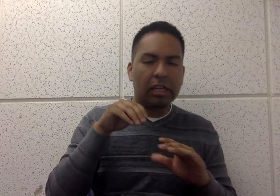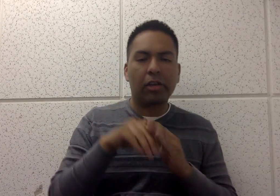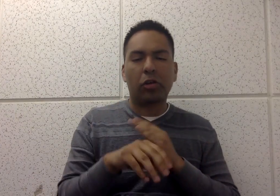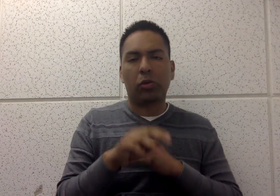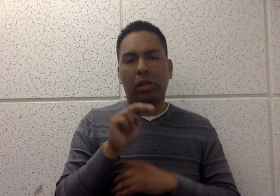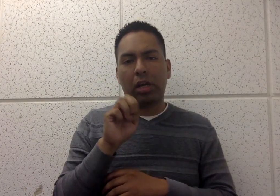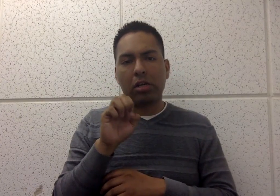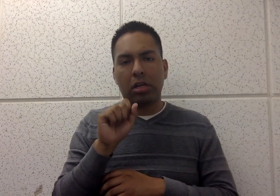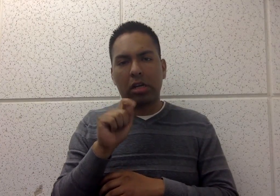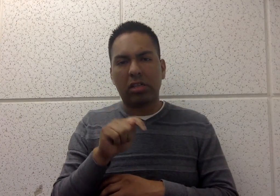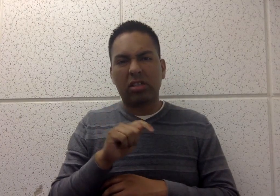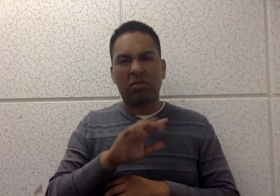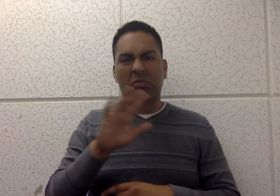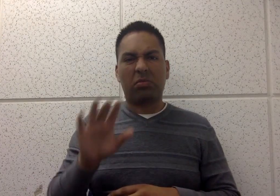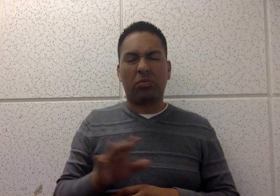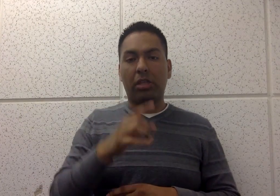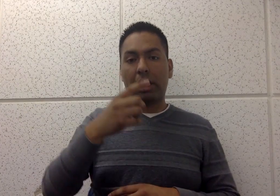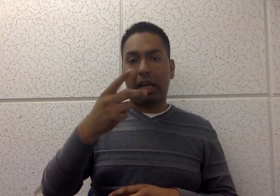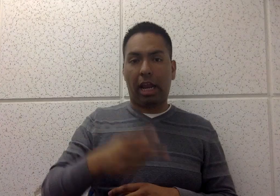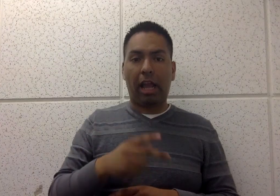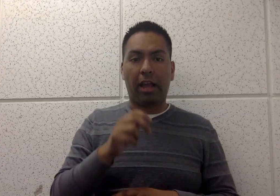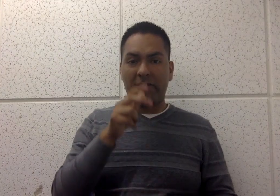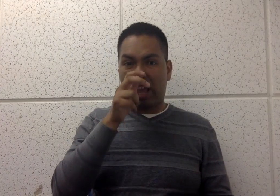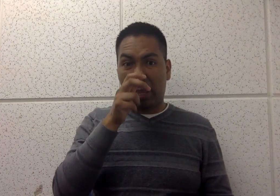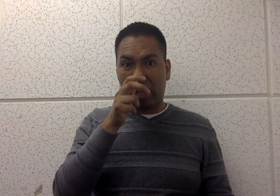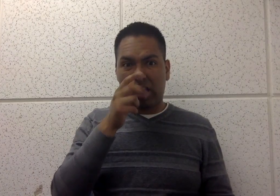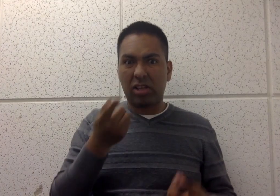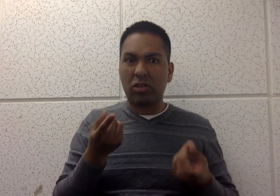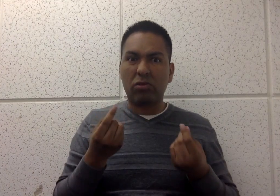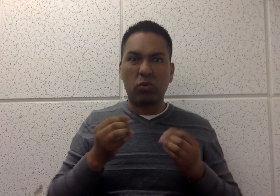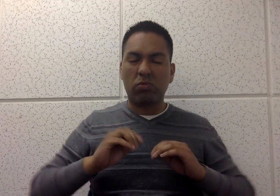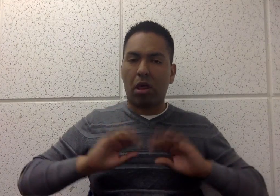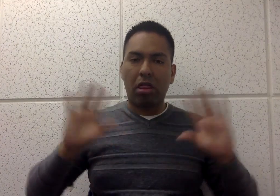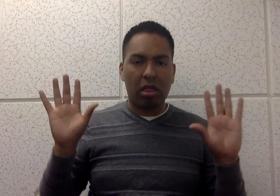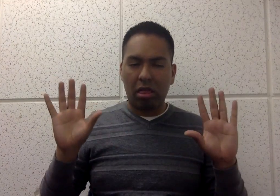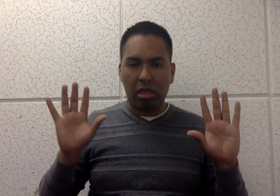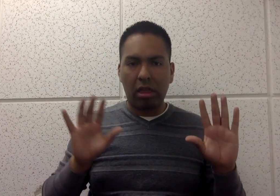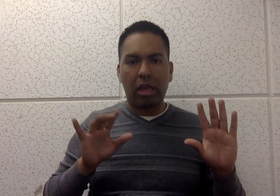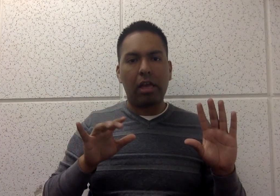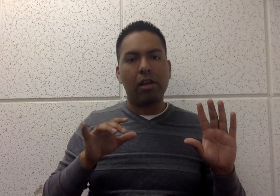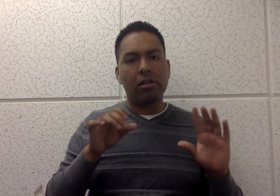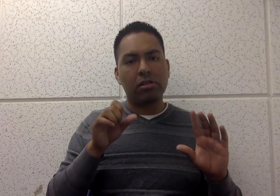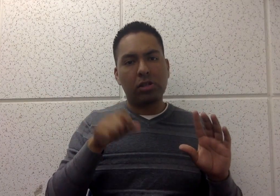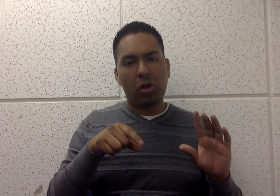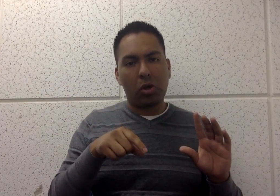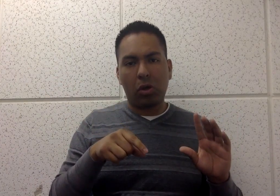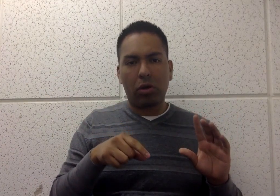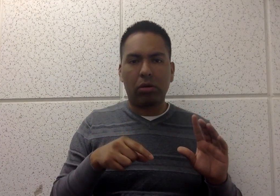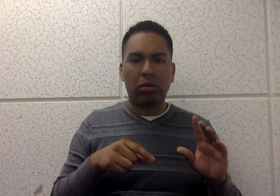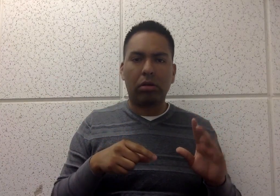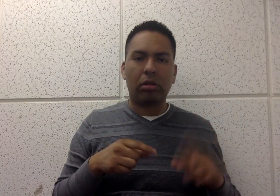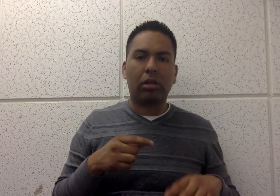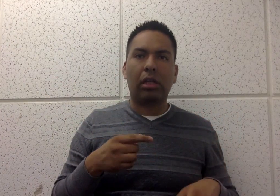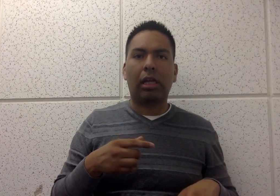the ants in the colony are just doing nothing. So despite what it says in the Bible about, look to the ant, thou sluggard,